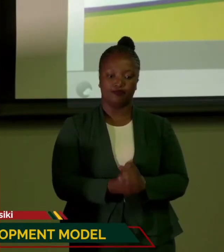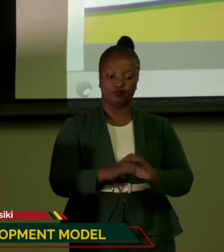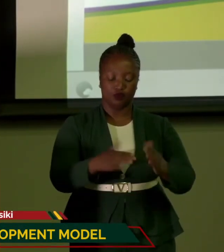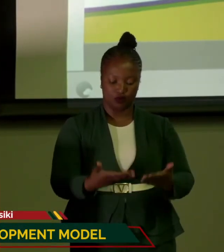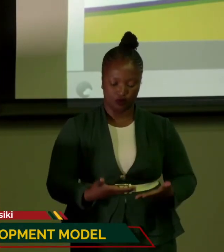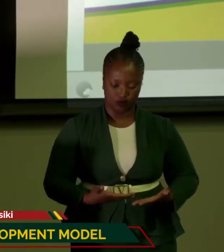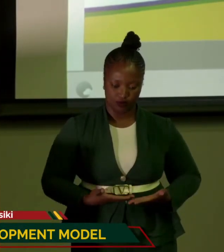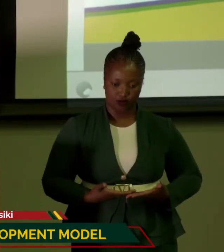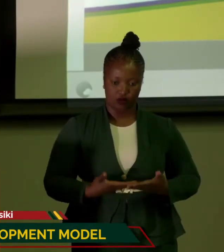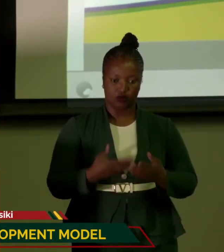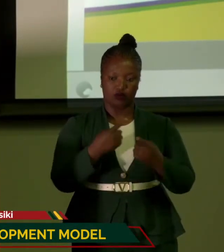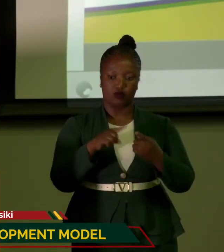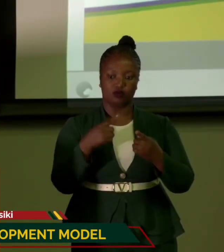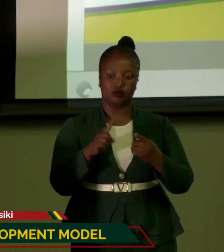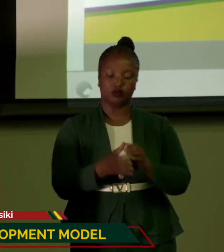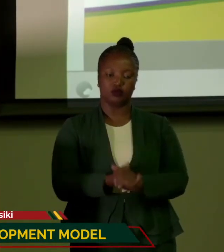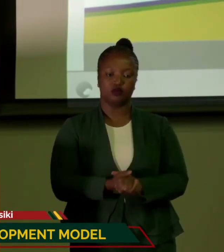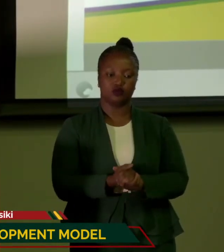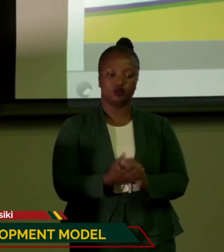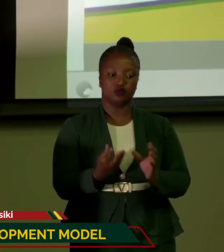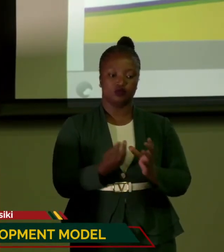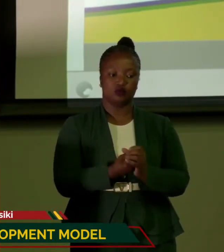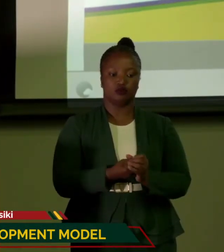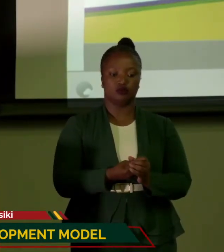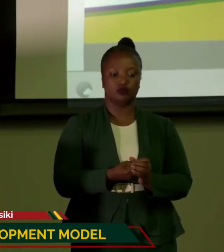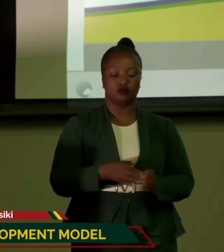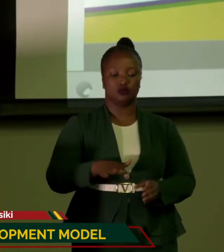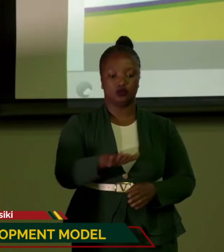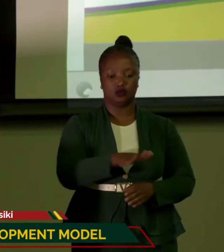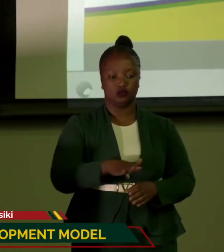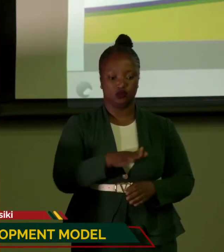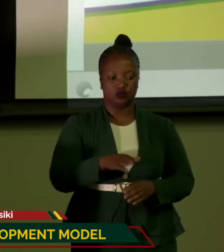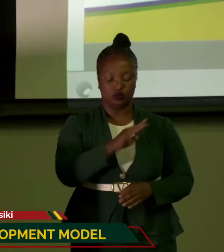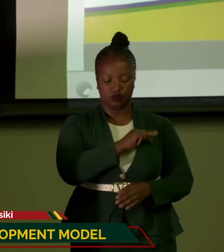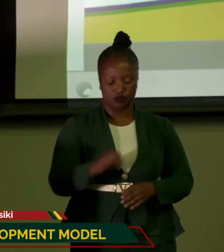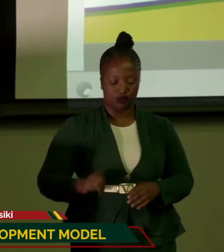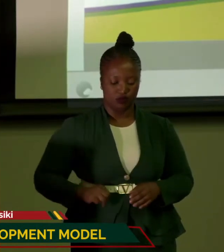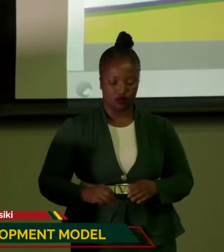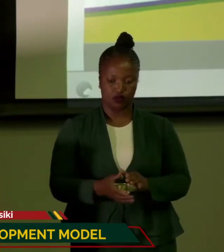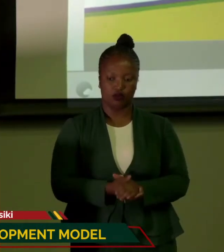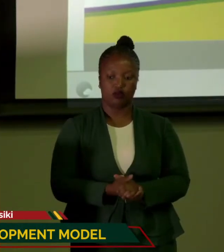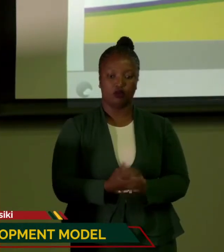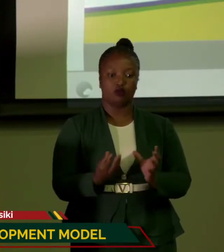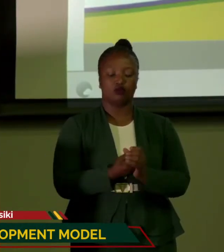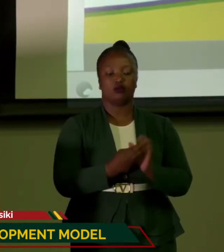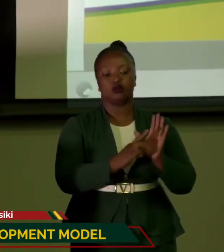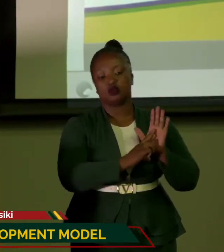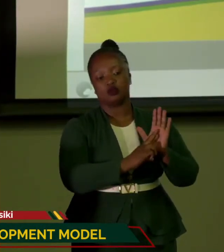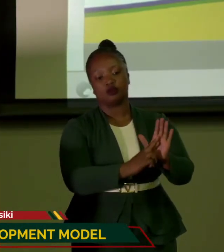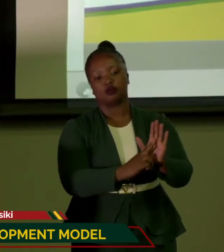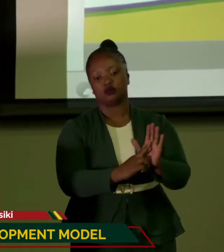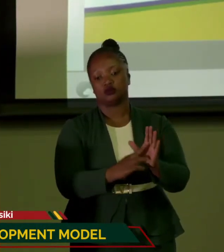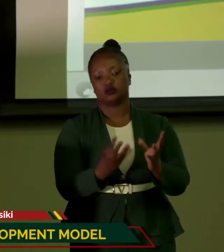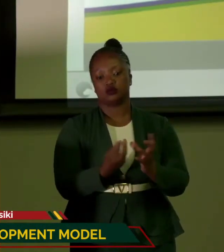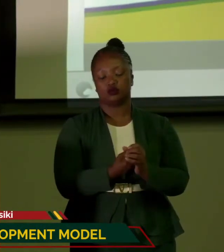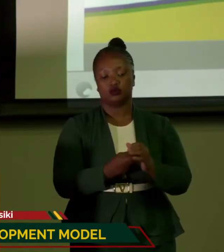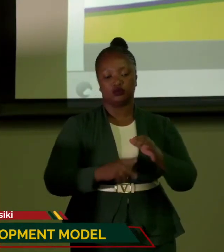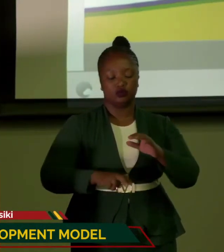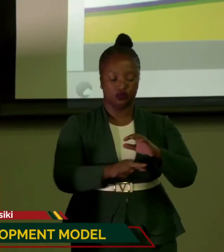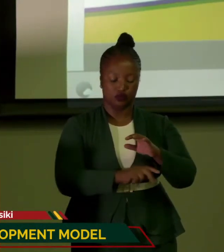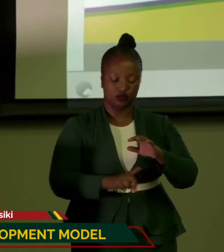i-welcoming remarks zika-local mayor. Then also this report on the implementation of the district